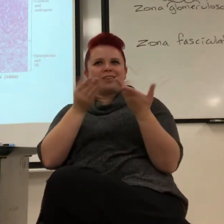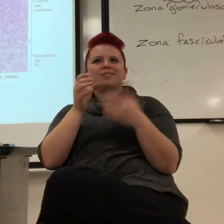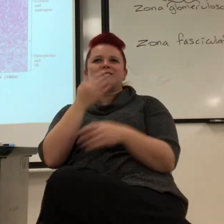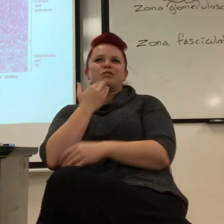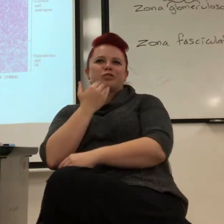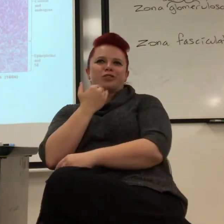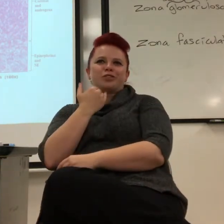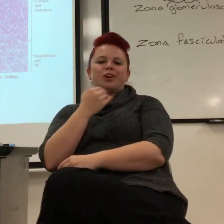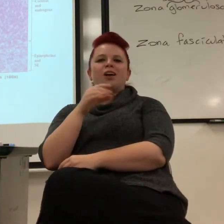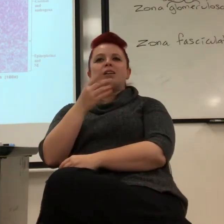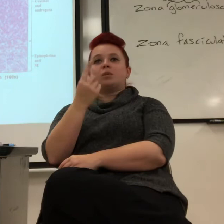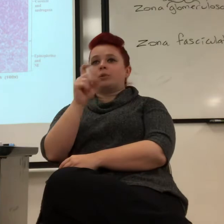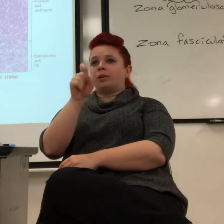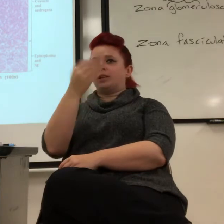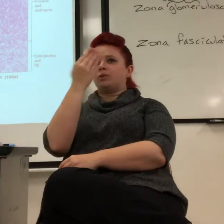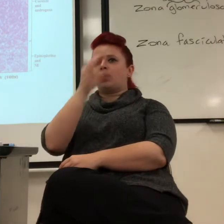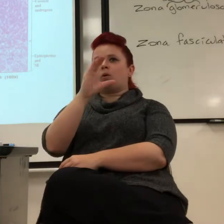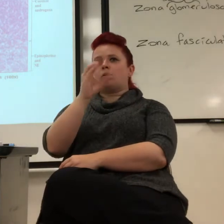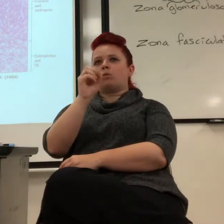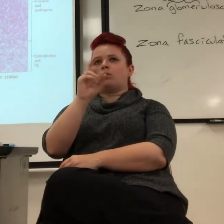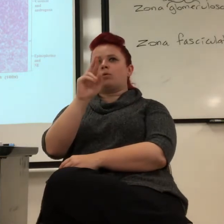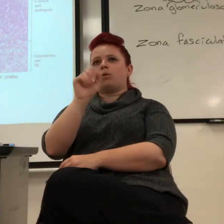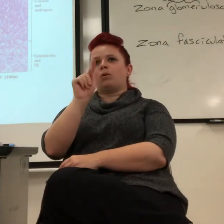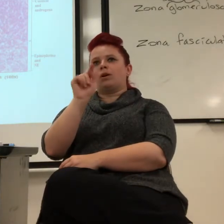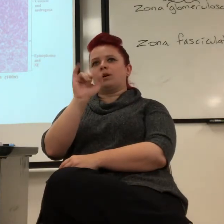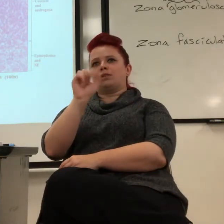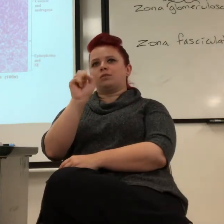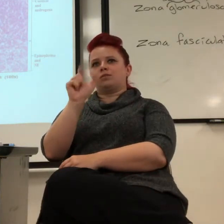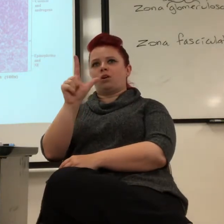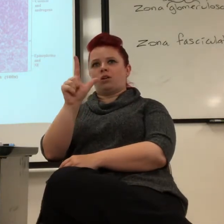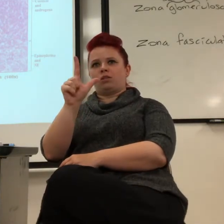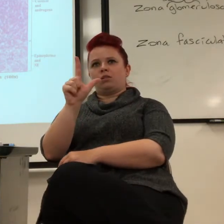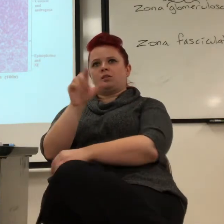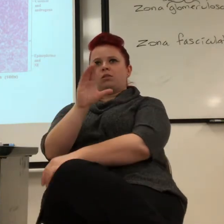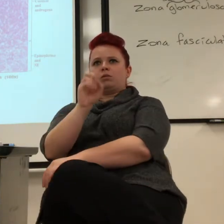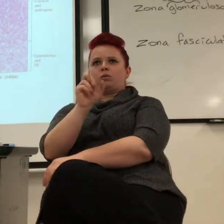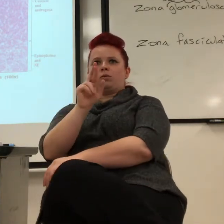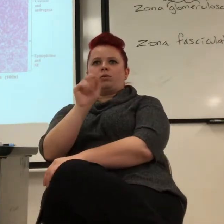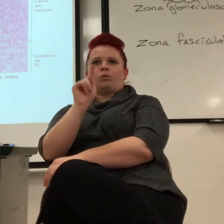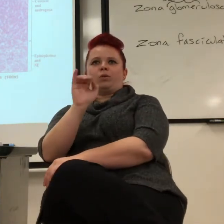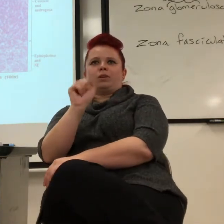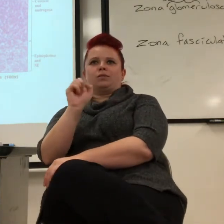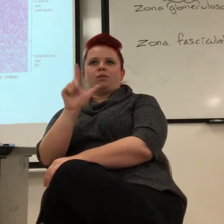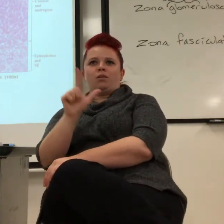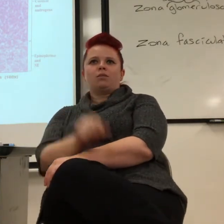know, it's cortisol. So no cortisol.